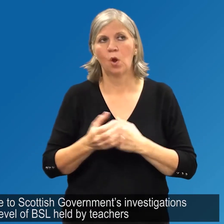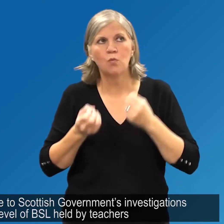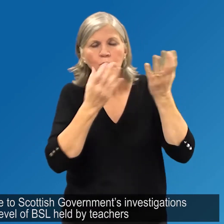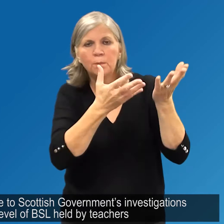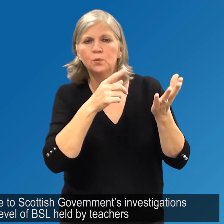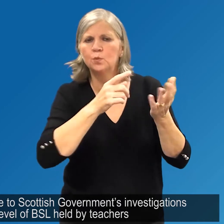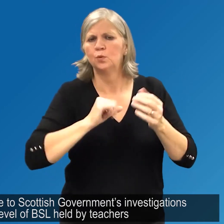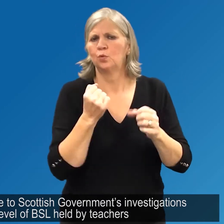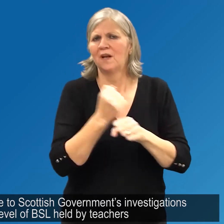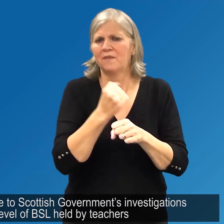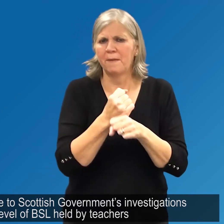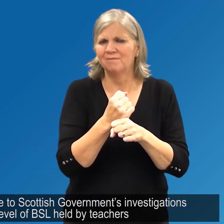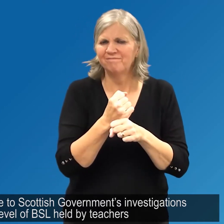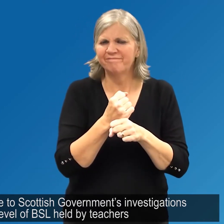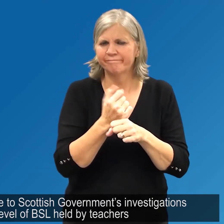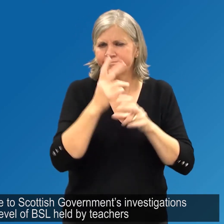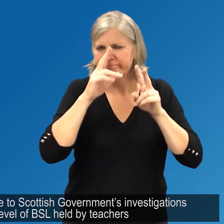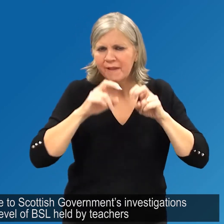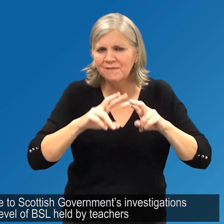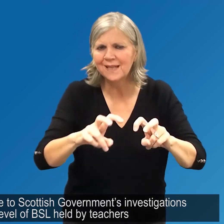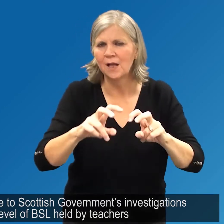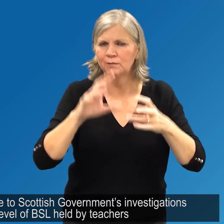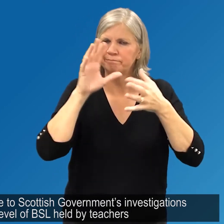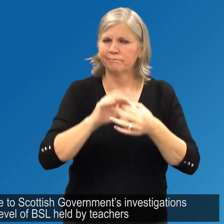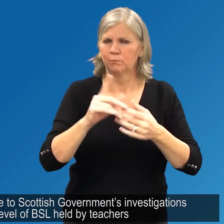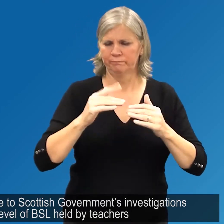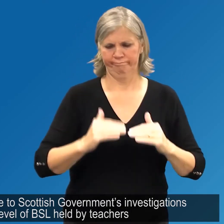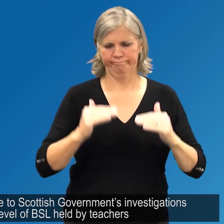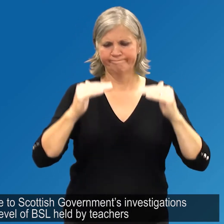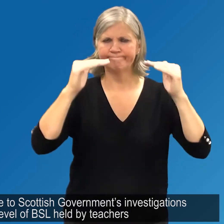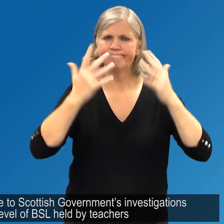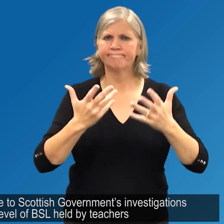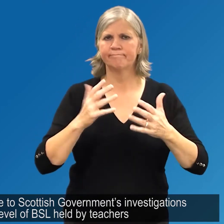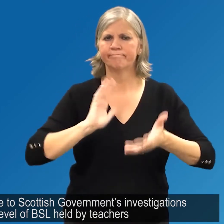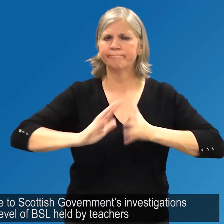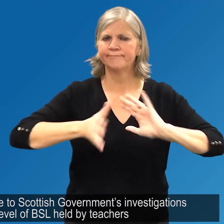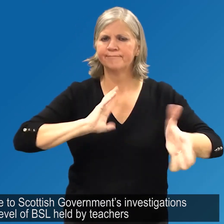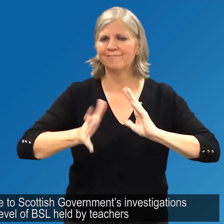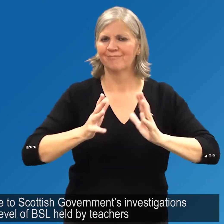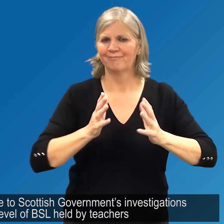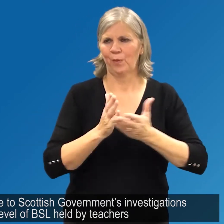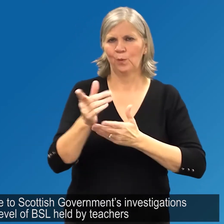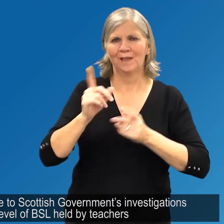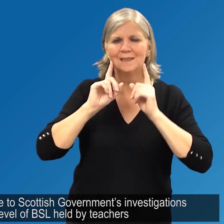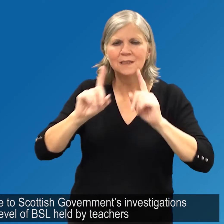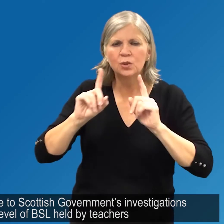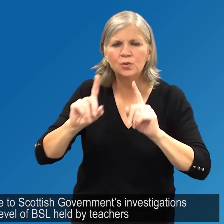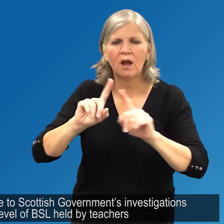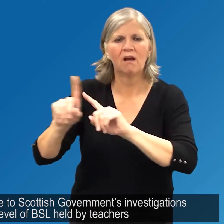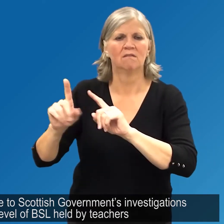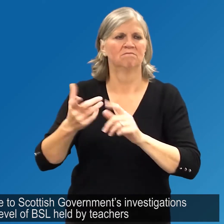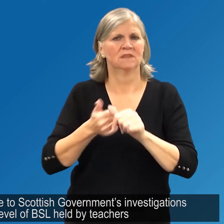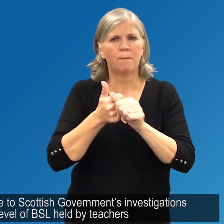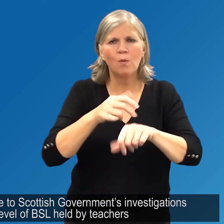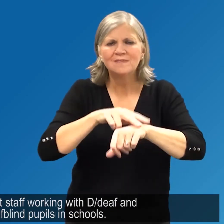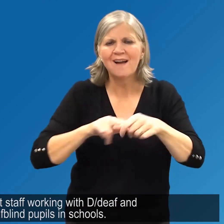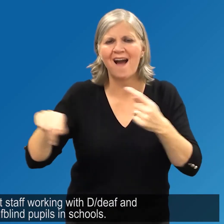Action 10. Contribute to Scottish Government's investigations into the level of BSL held by teachers and support staff working